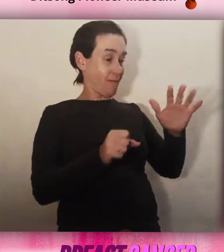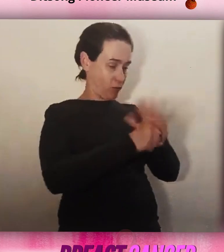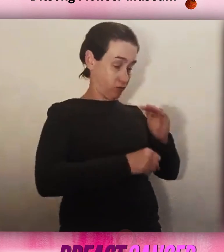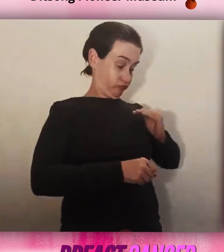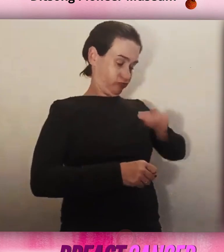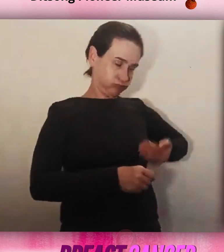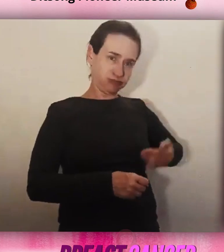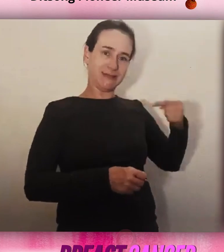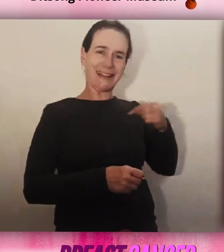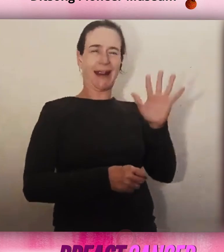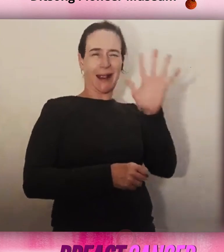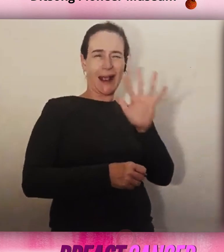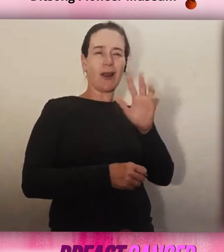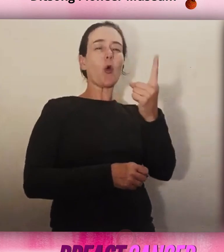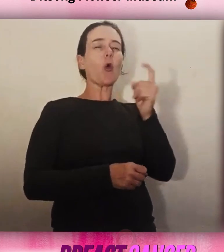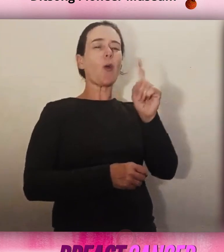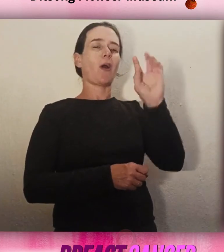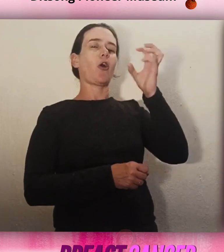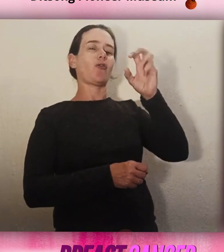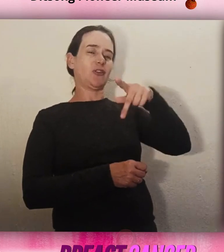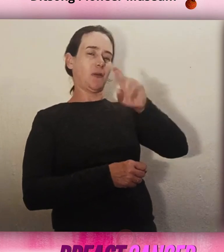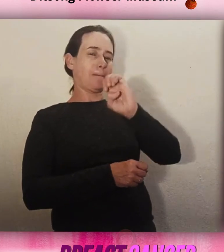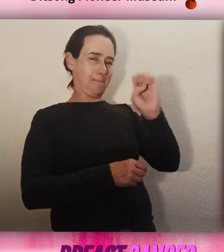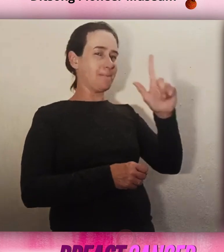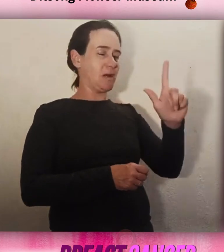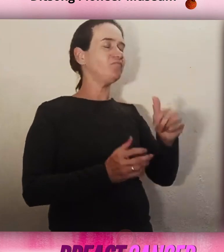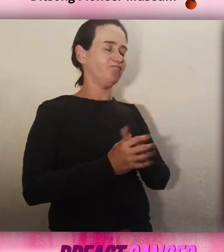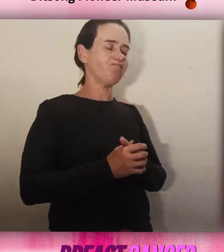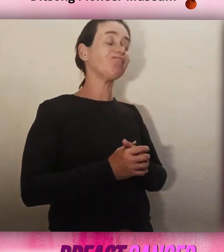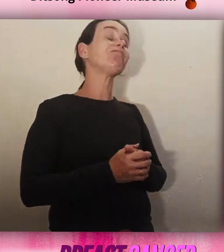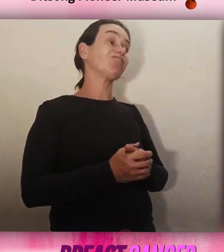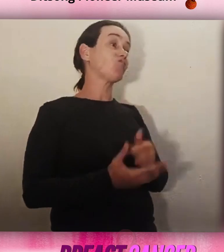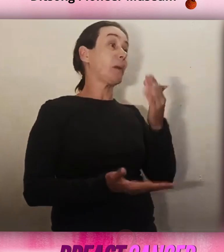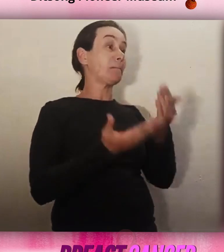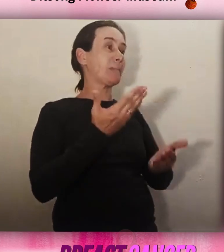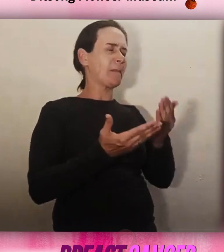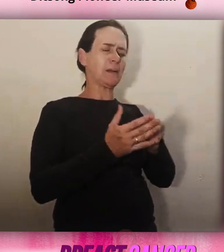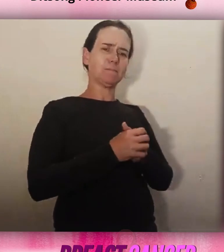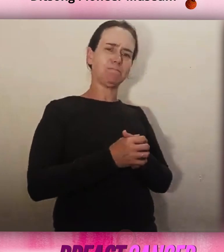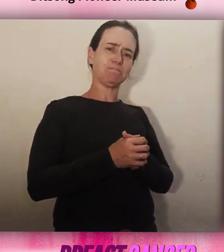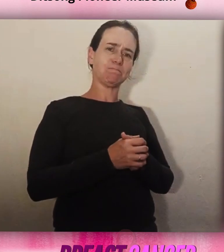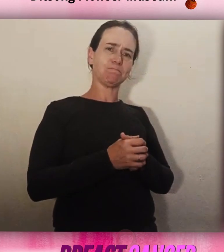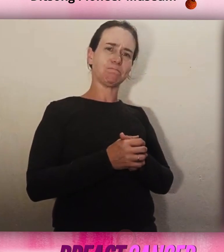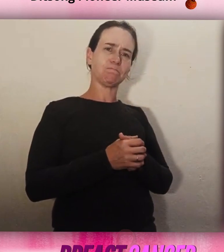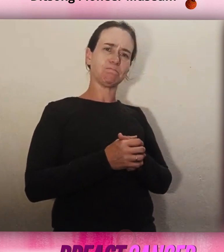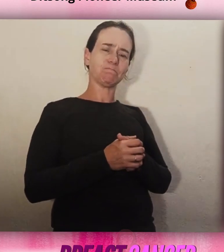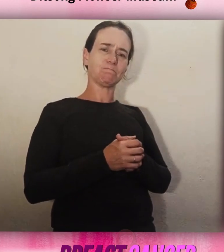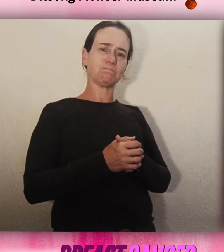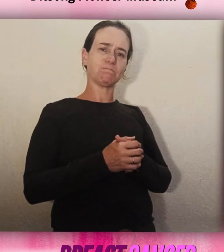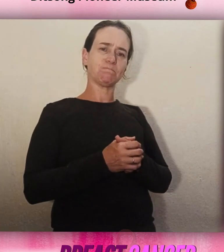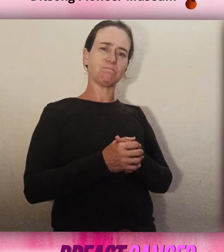just Yes, the the skin of the breast. okay. So Okay. it becomes, we call it an orange peel. Okay. Okay. You also find